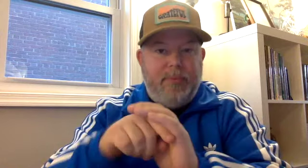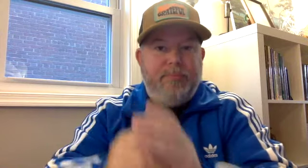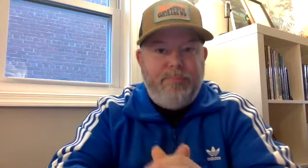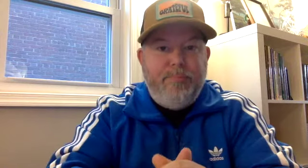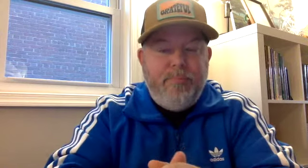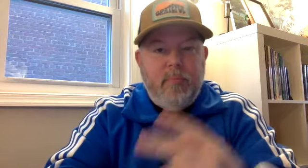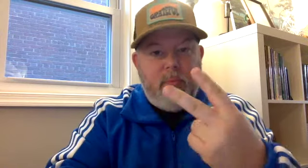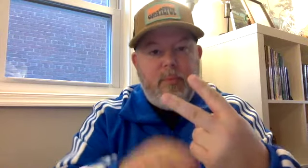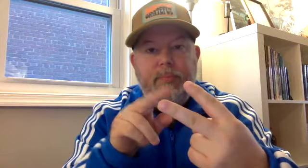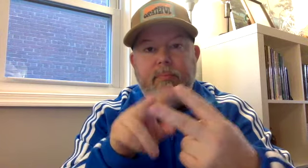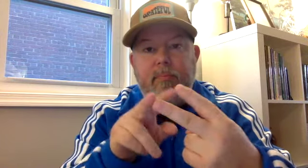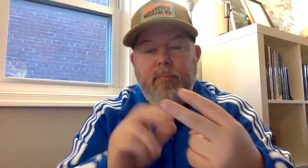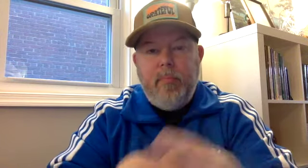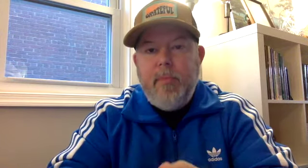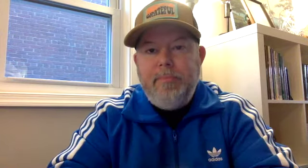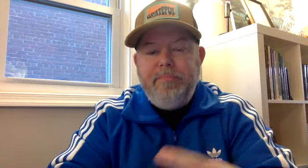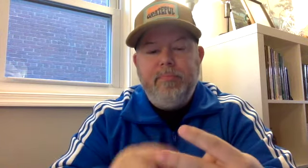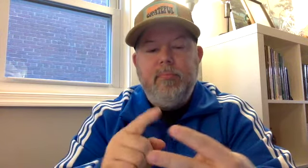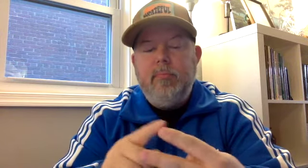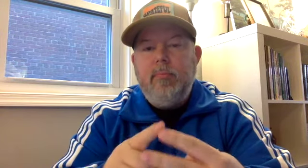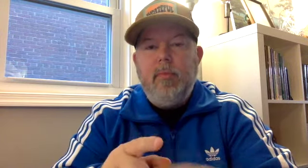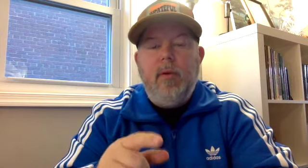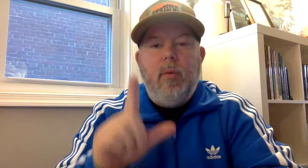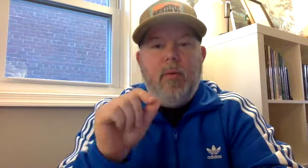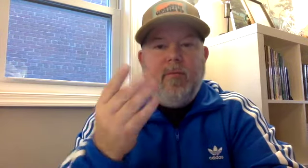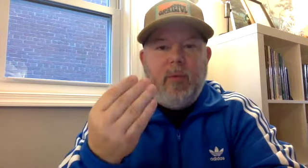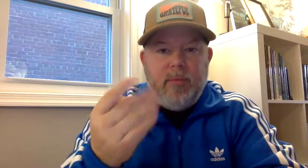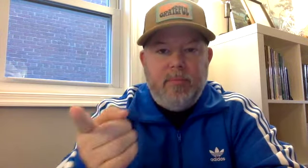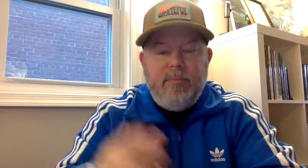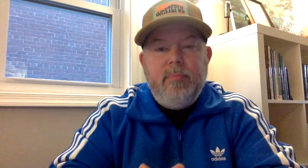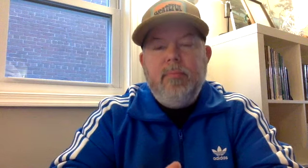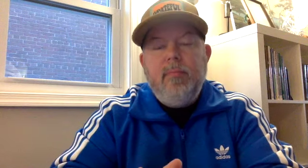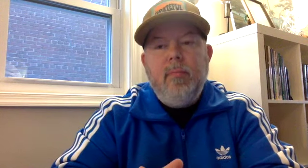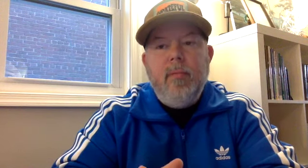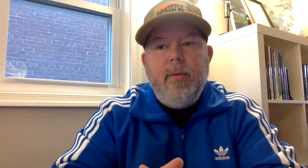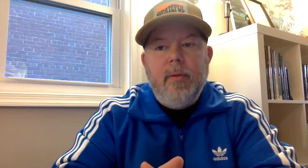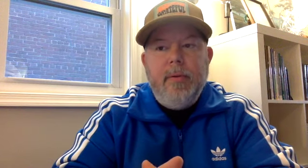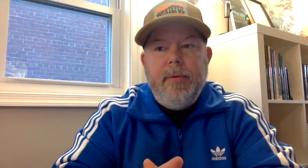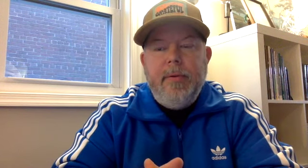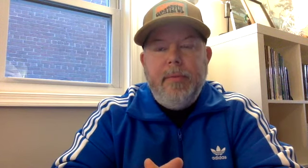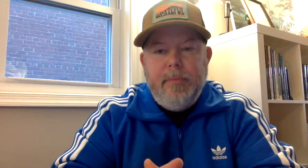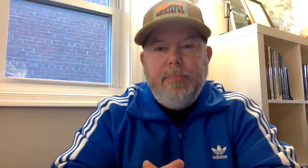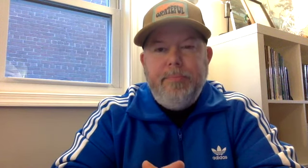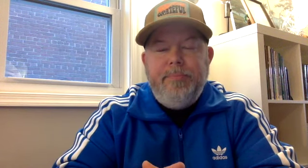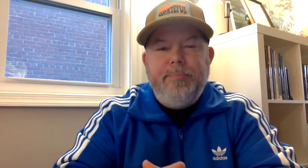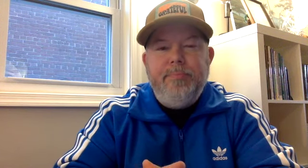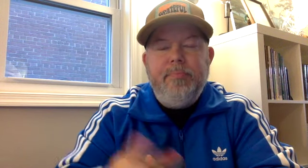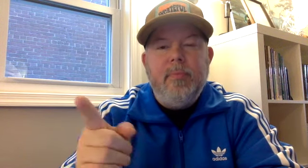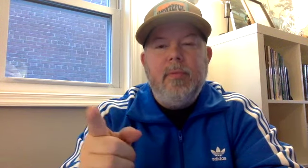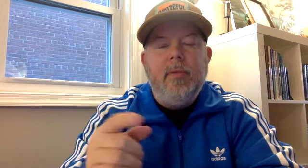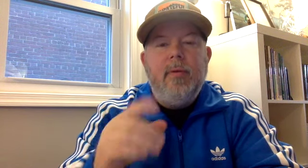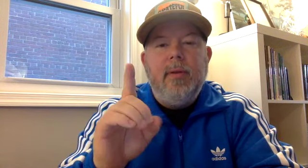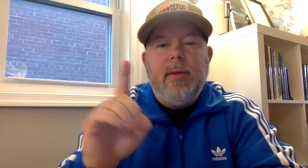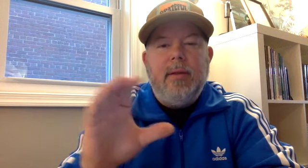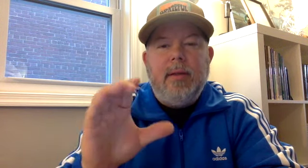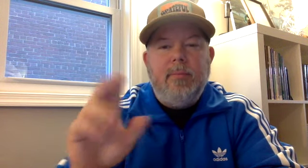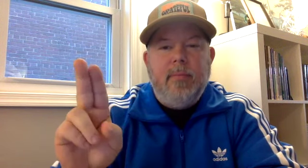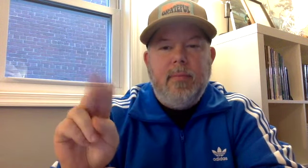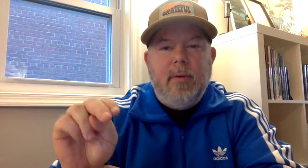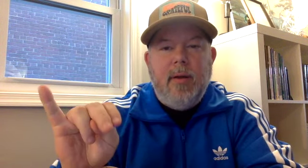the conversation changed to another would-be wannabe autocrat. George Stephanopoulos changed the subject to the twice-impeached, disgraced